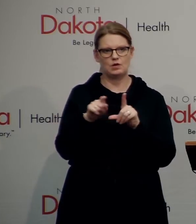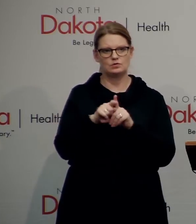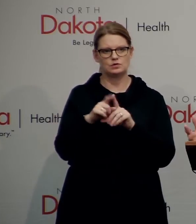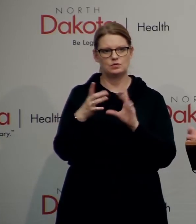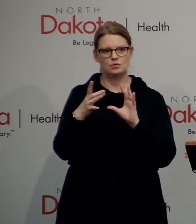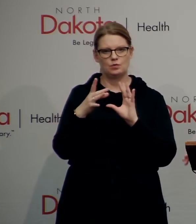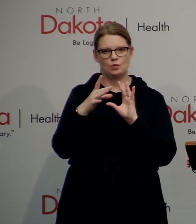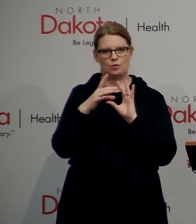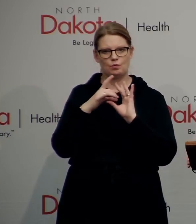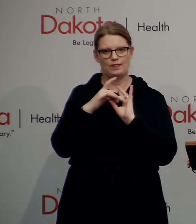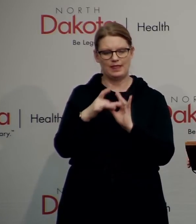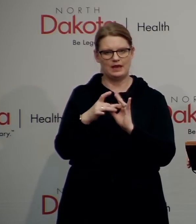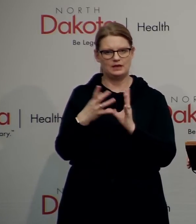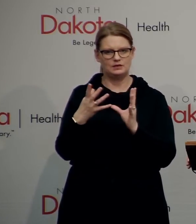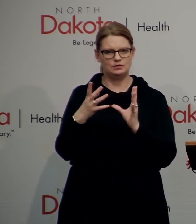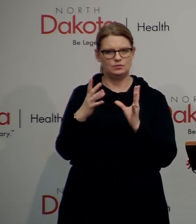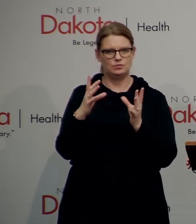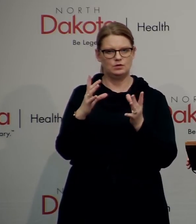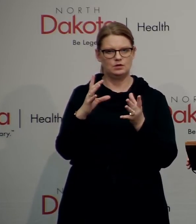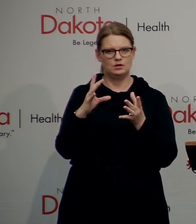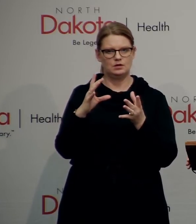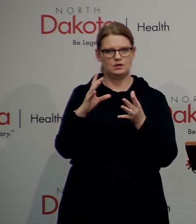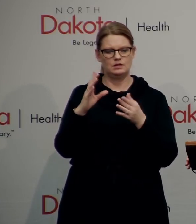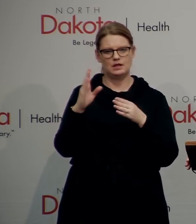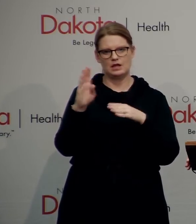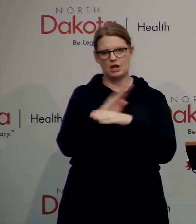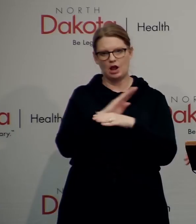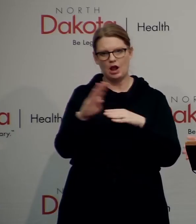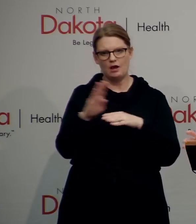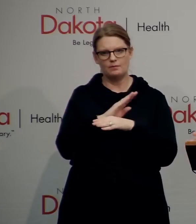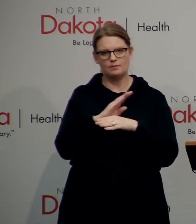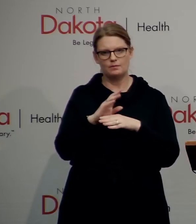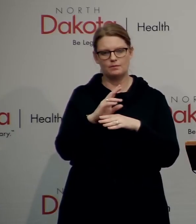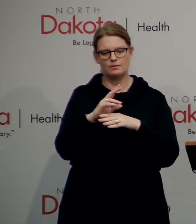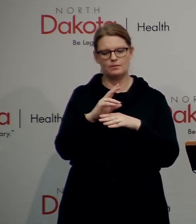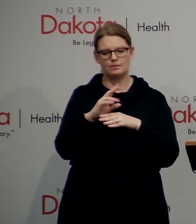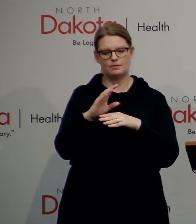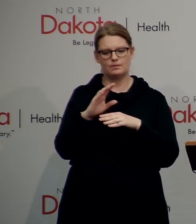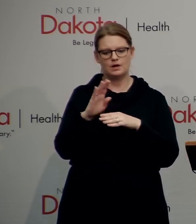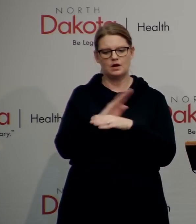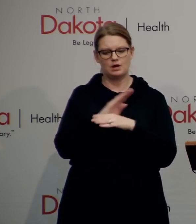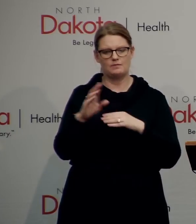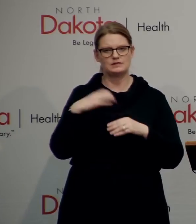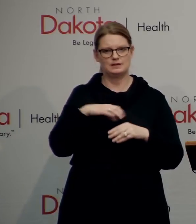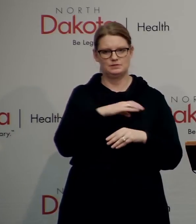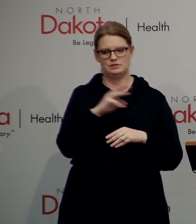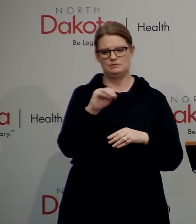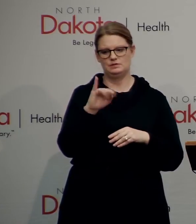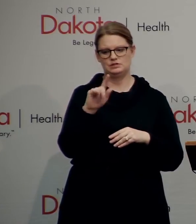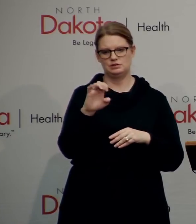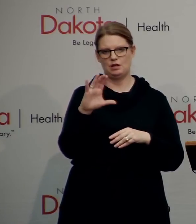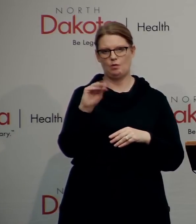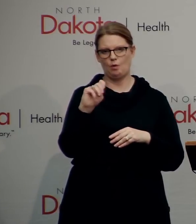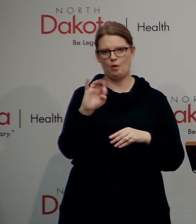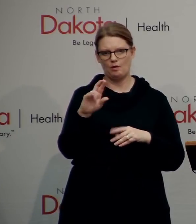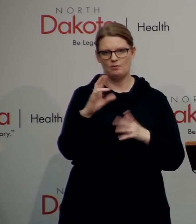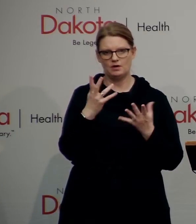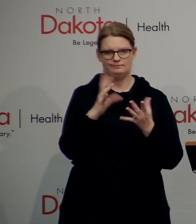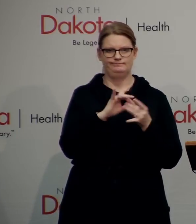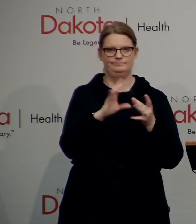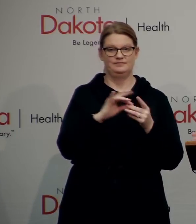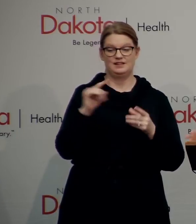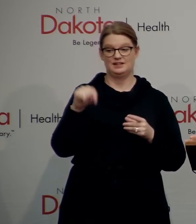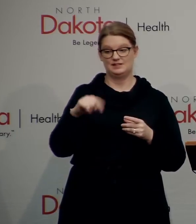to the comments that our Commerce Commissioner, Michelle Kommer, and our Economic Times. I mean, this is probably an